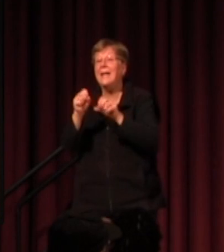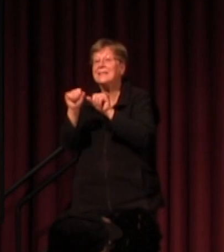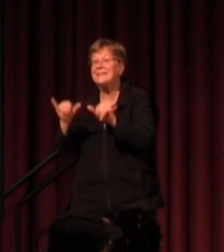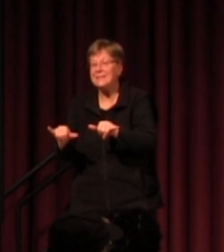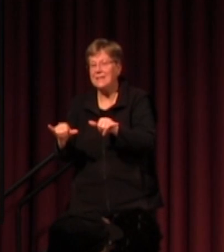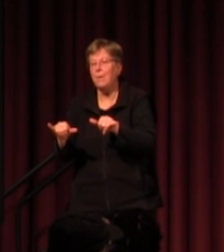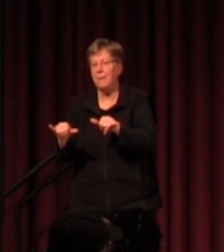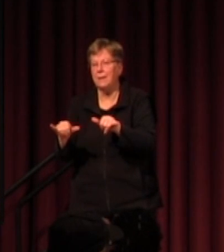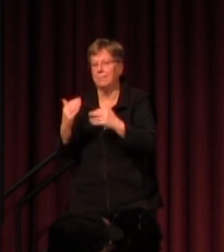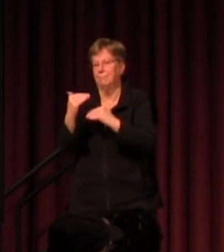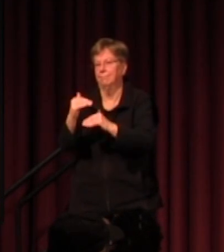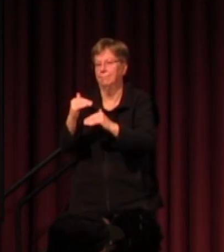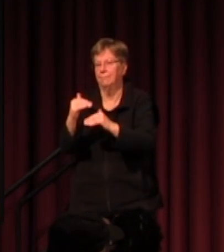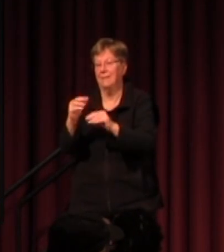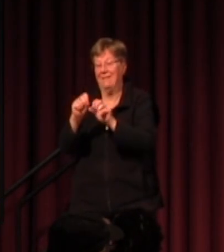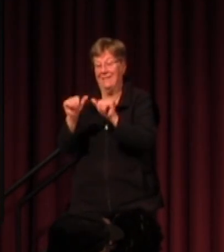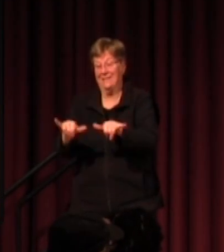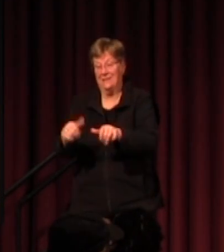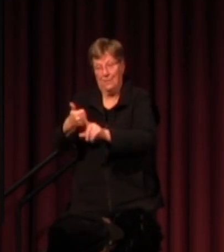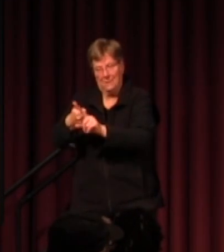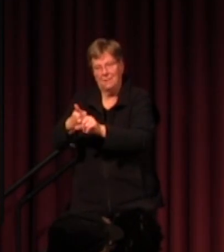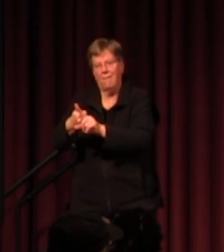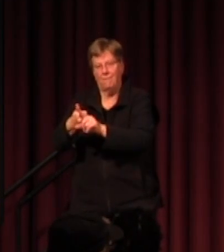The system is marginalizing.